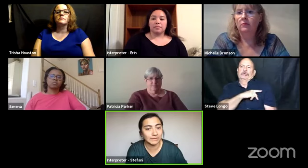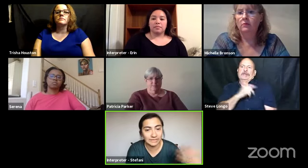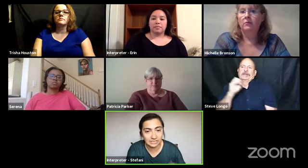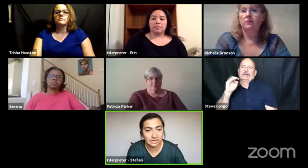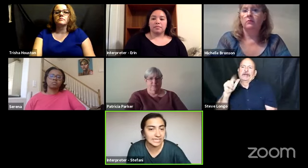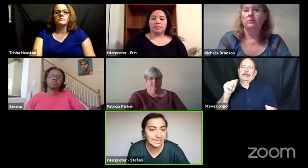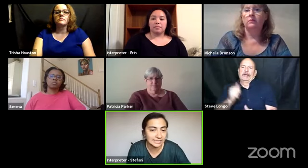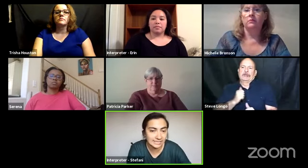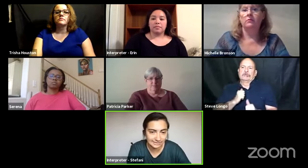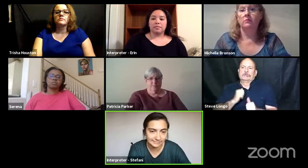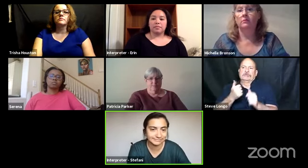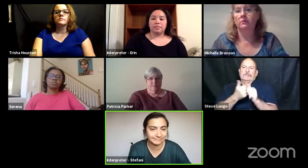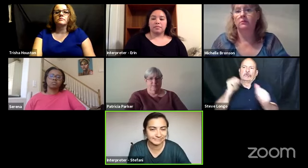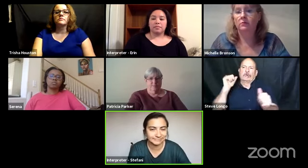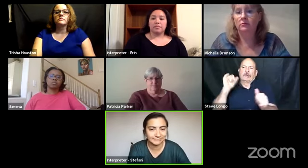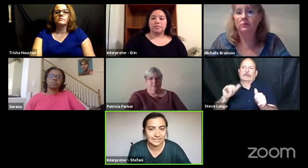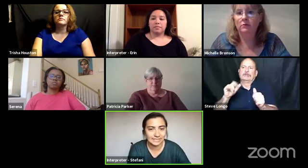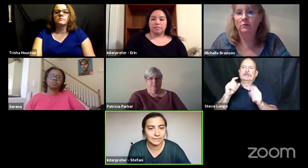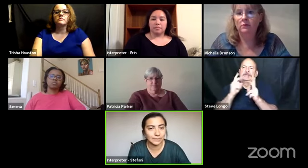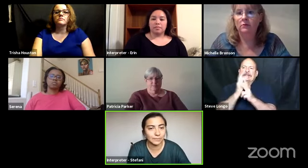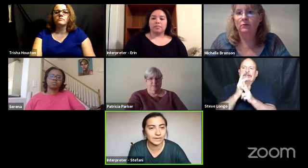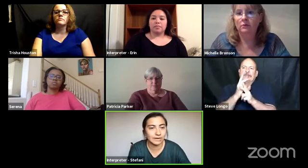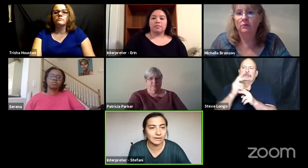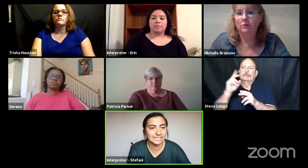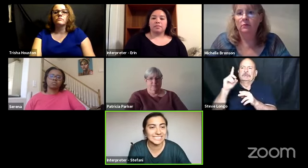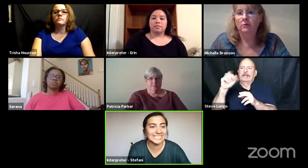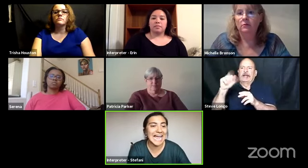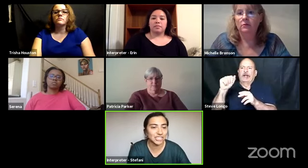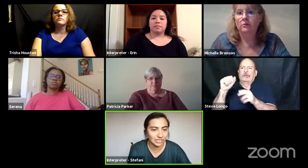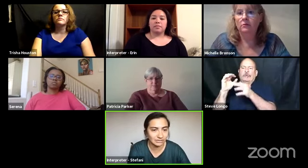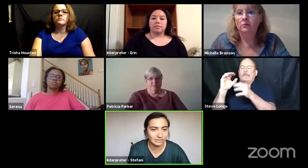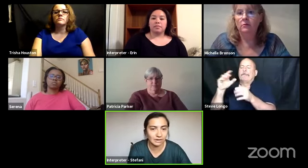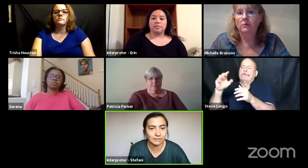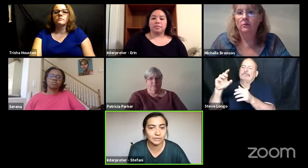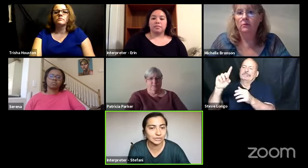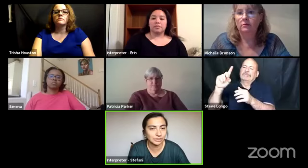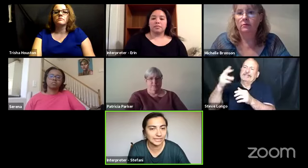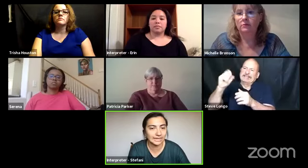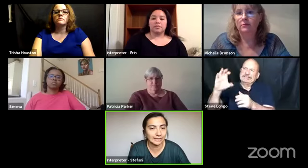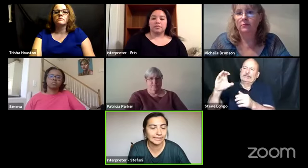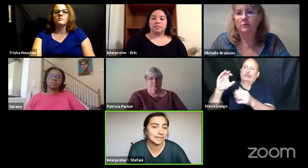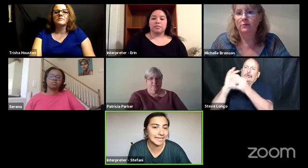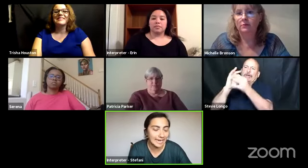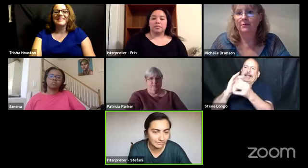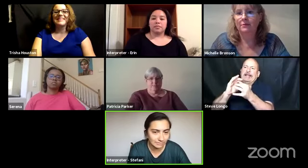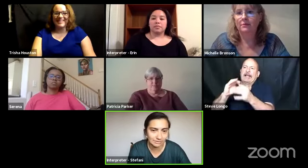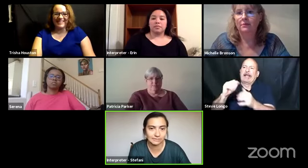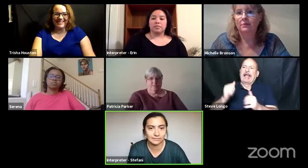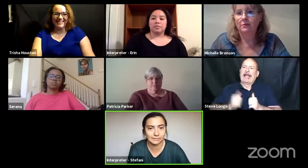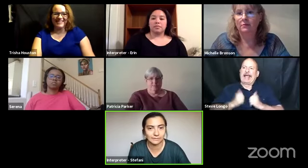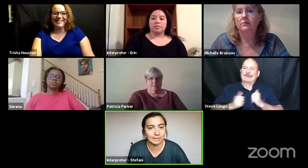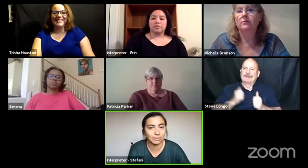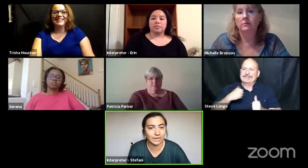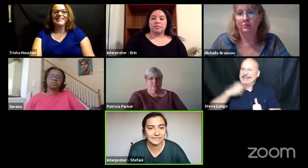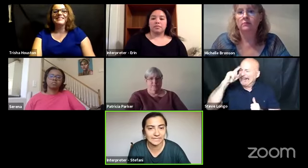needs to contact us. That way we are disattaching our personal email accounts from any board activity.